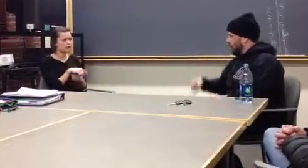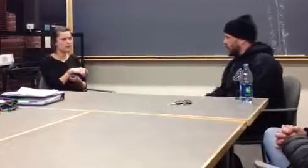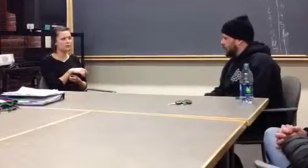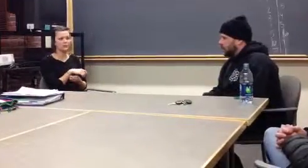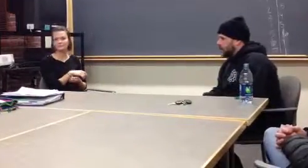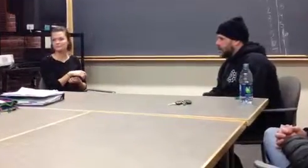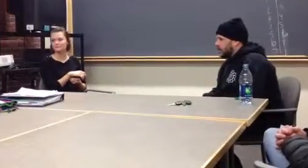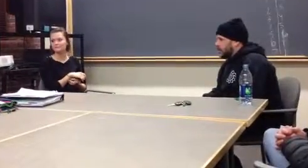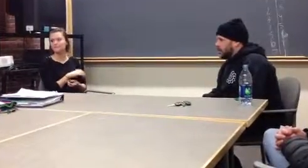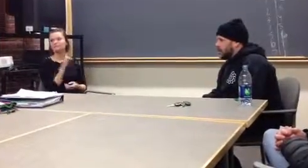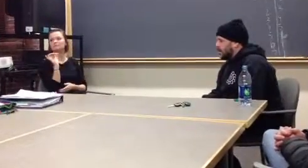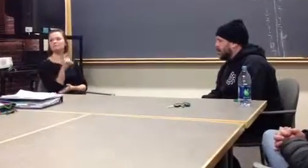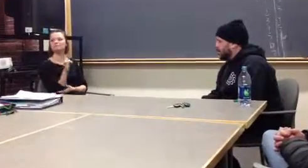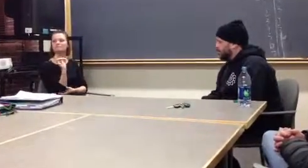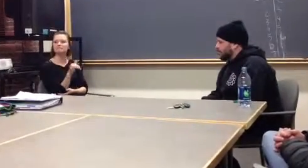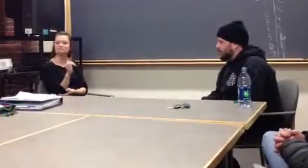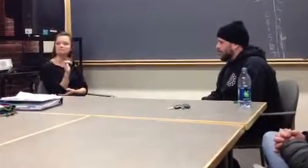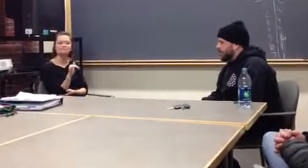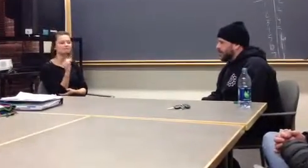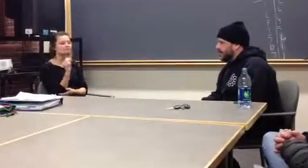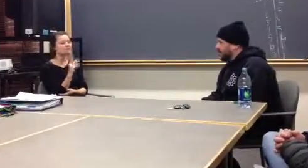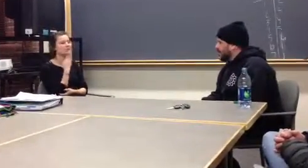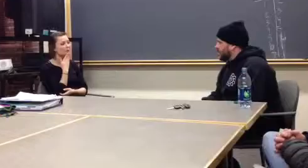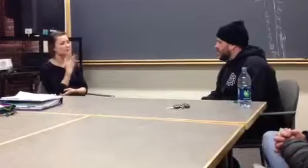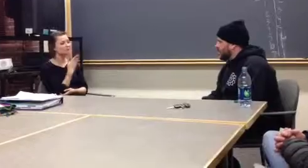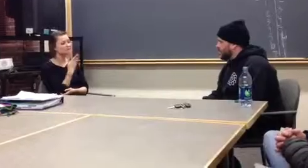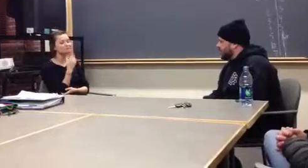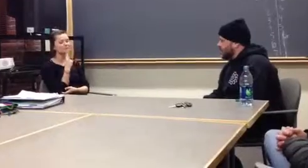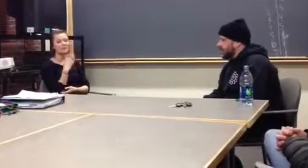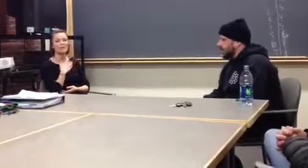Chicago won. Oh, okay, good. I'll have to tell my boyfriend that